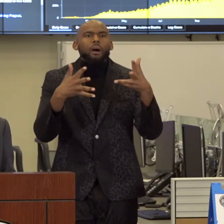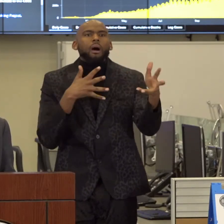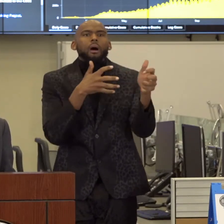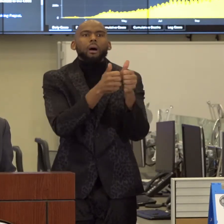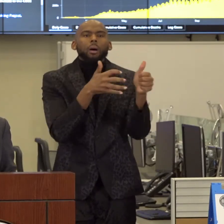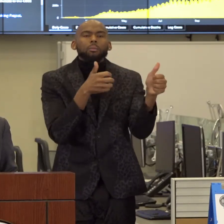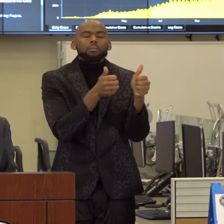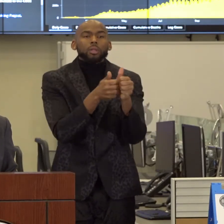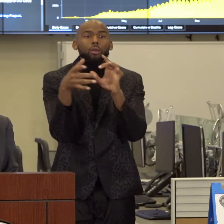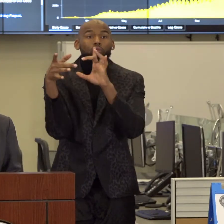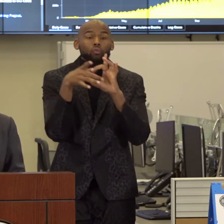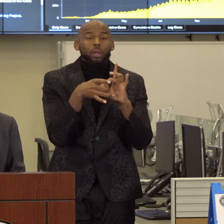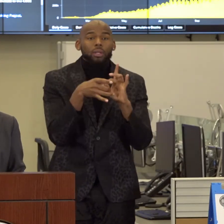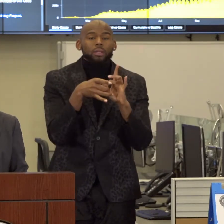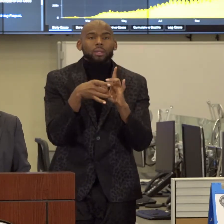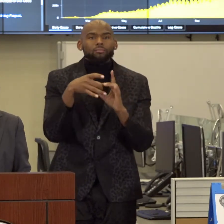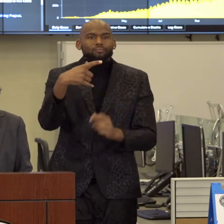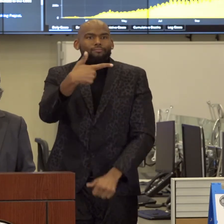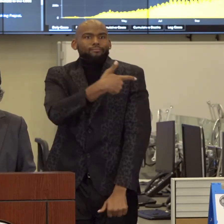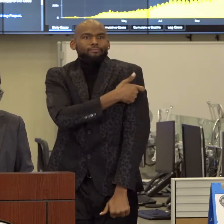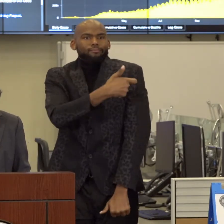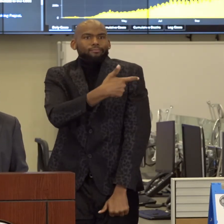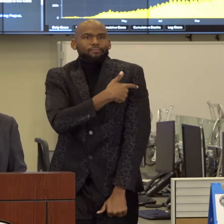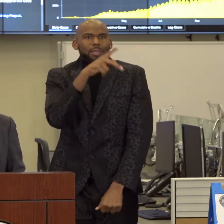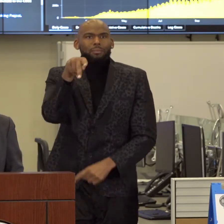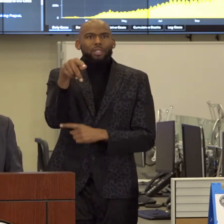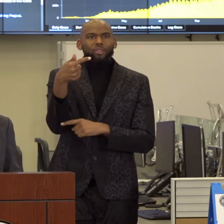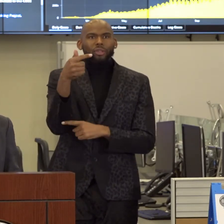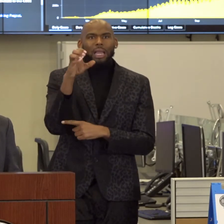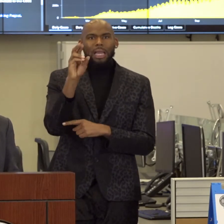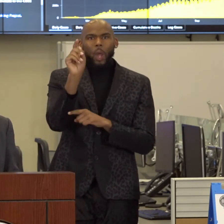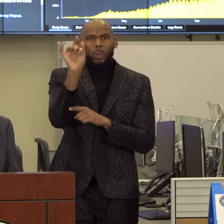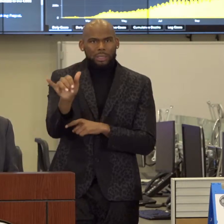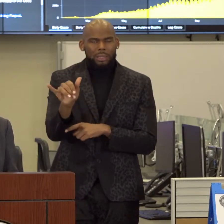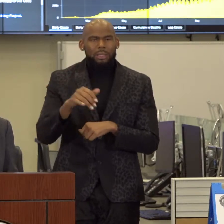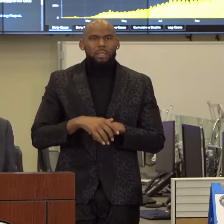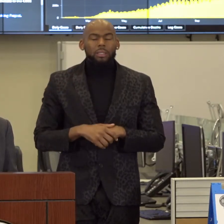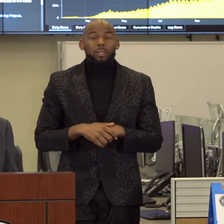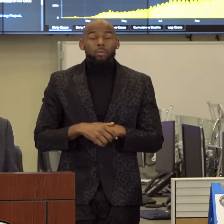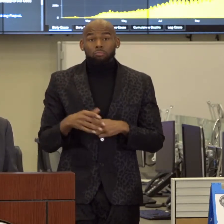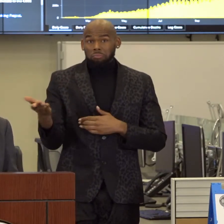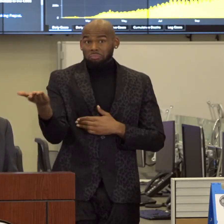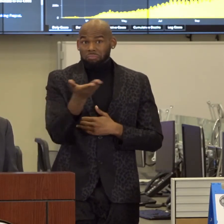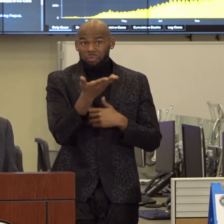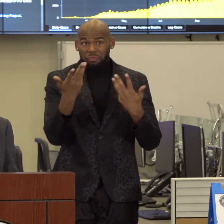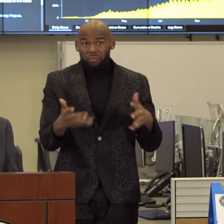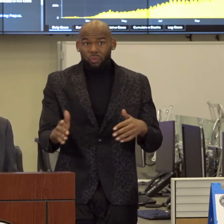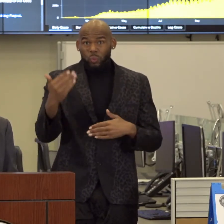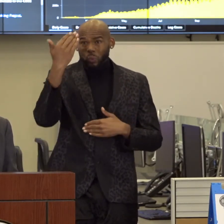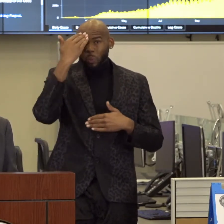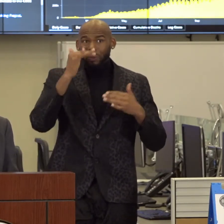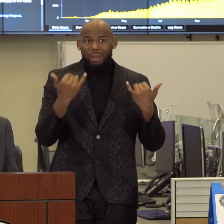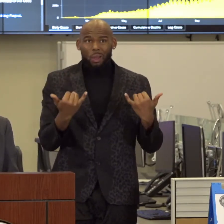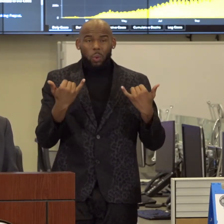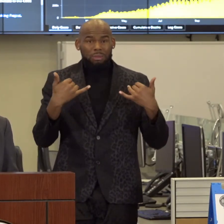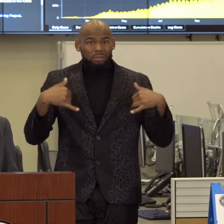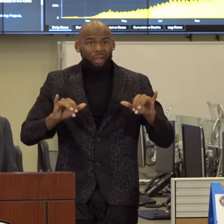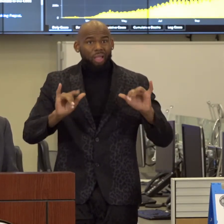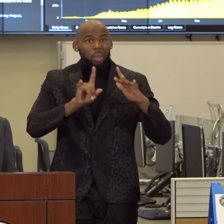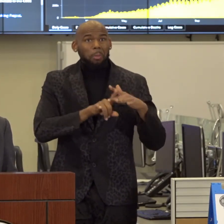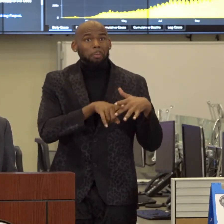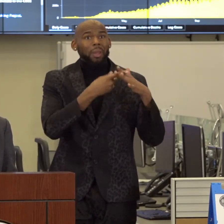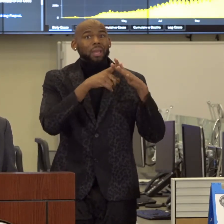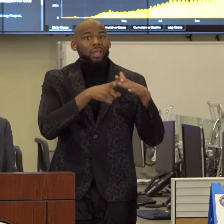update regarding our county's vaccination efforts. And we are, as you know, still at the very beginning of